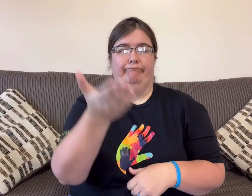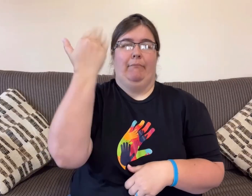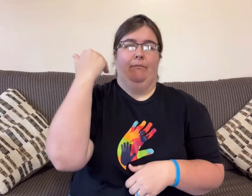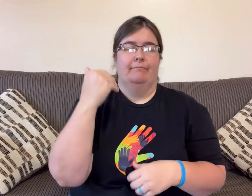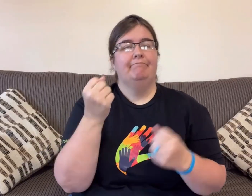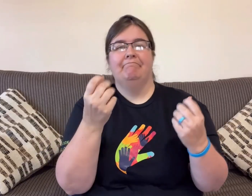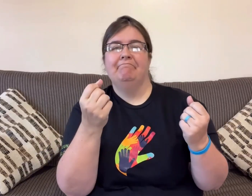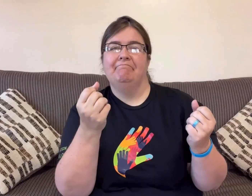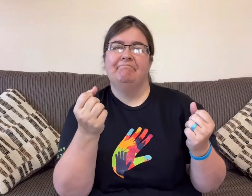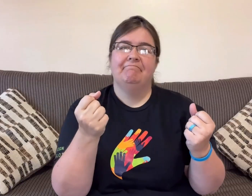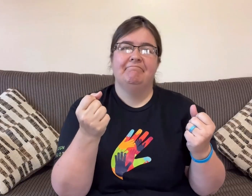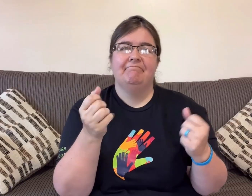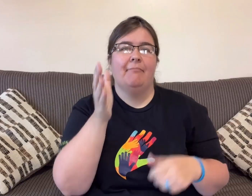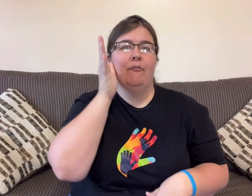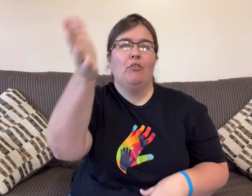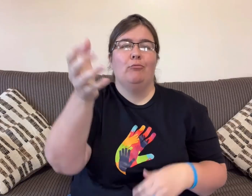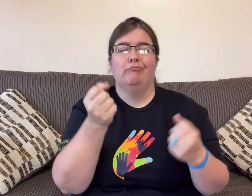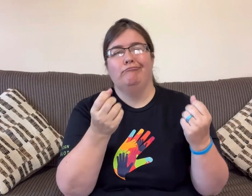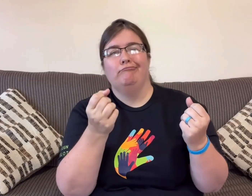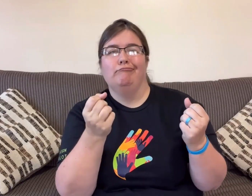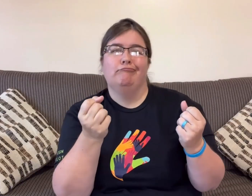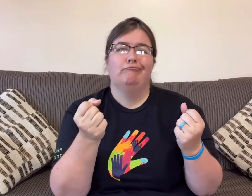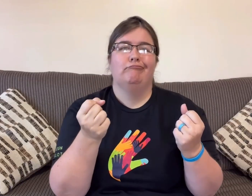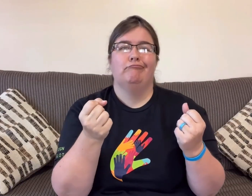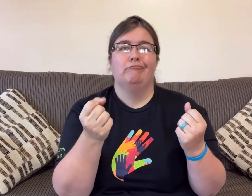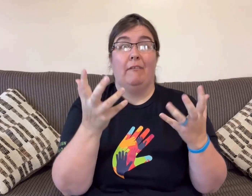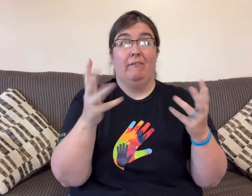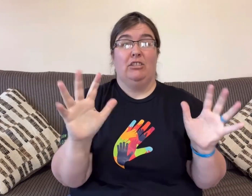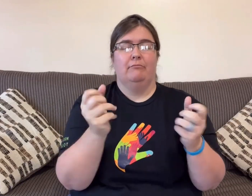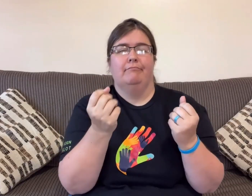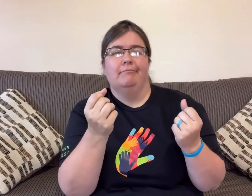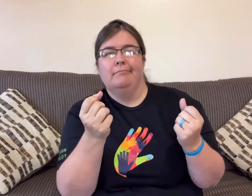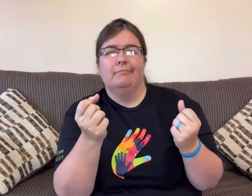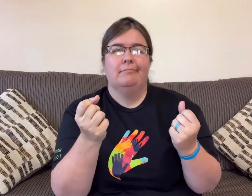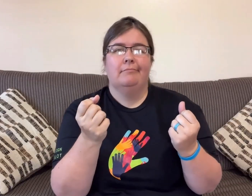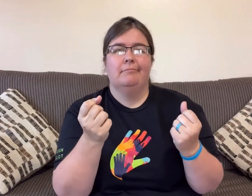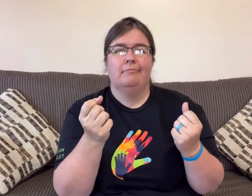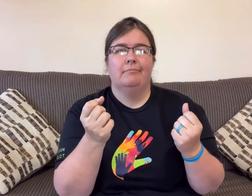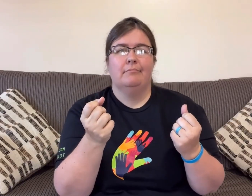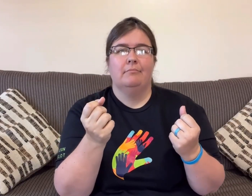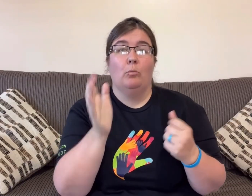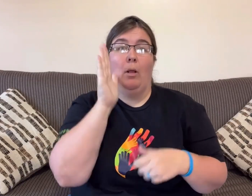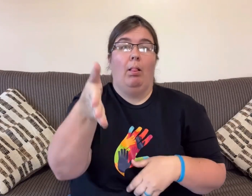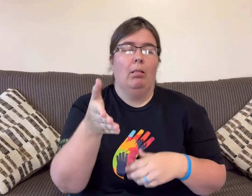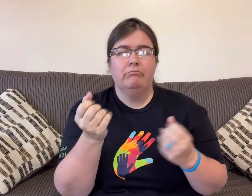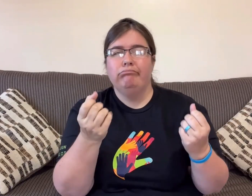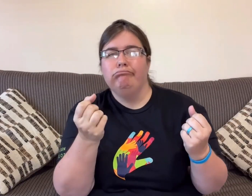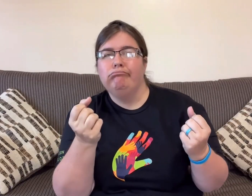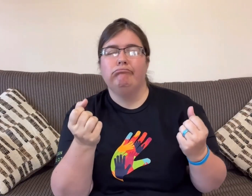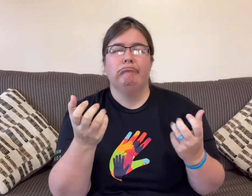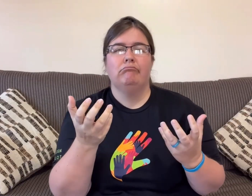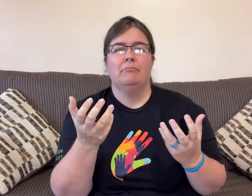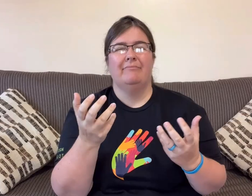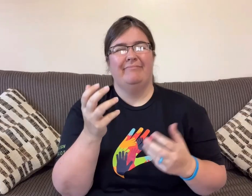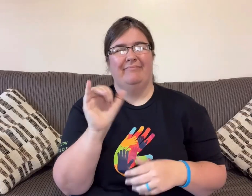yourself. It's easy to say at the beginning of a sentence, past or future, or already, or will. It's easy to